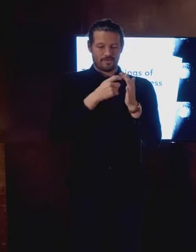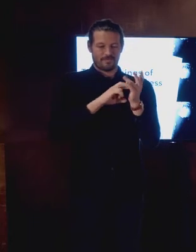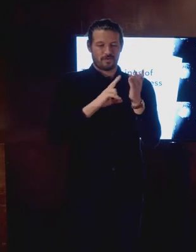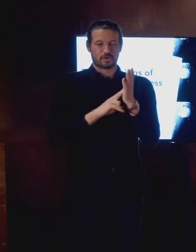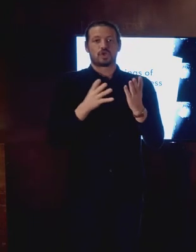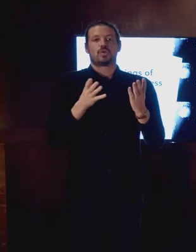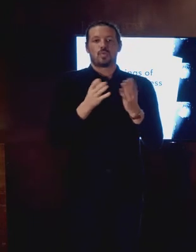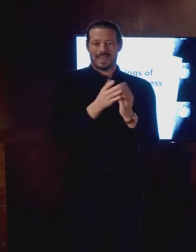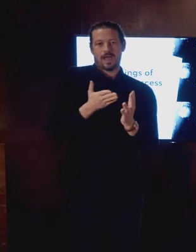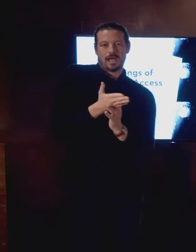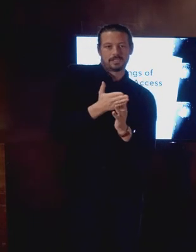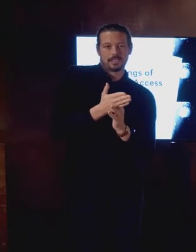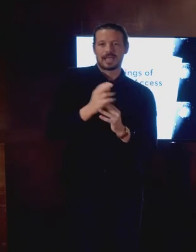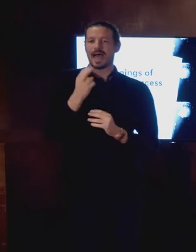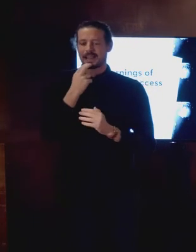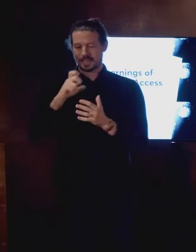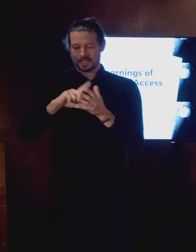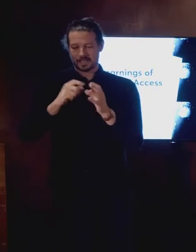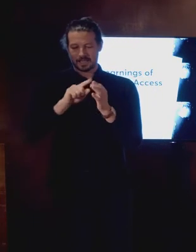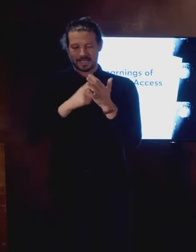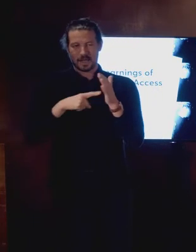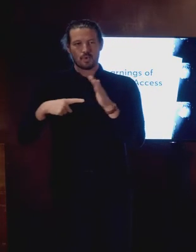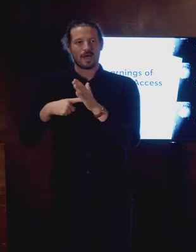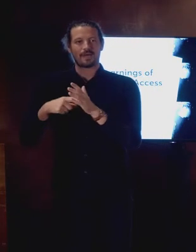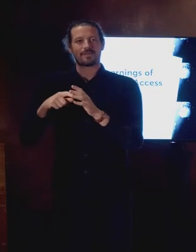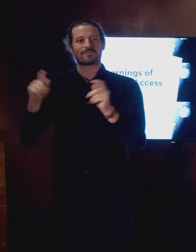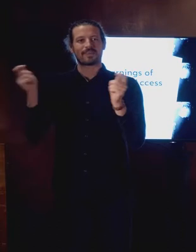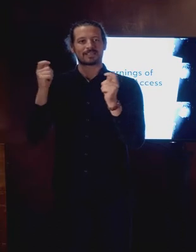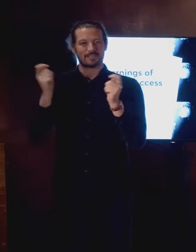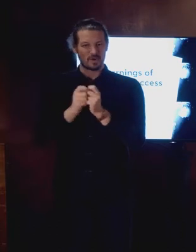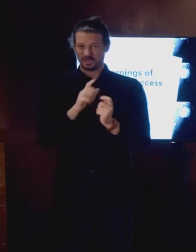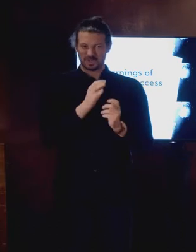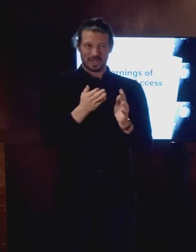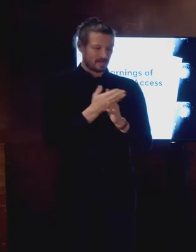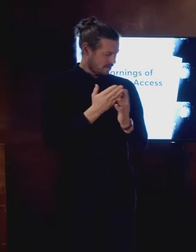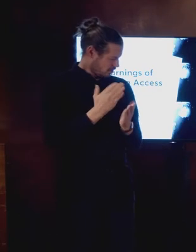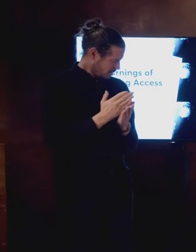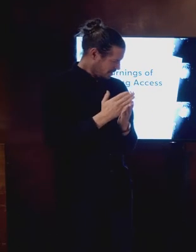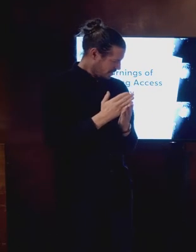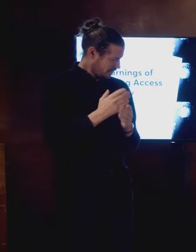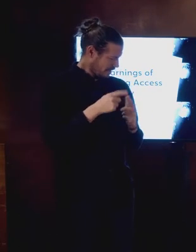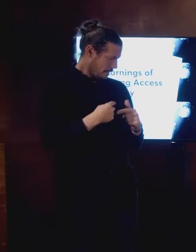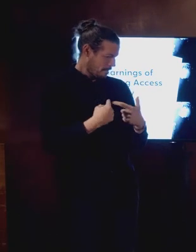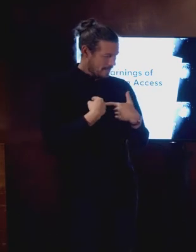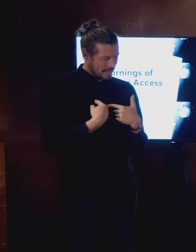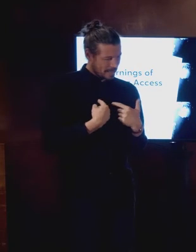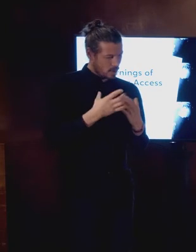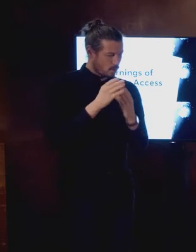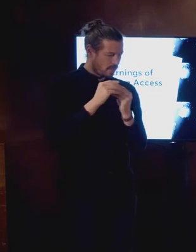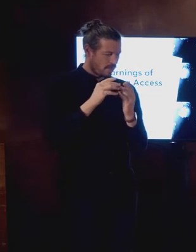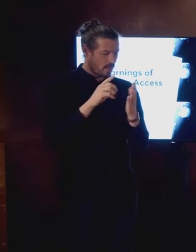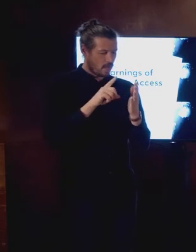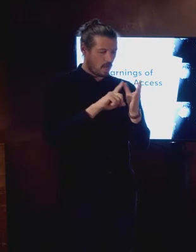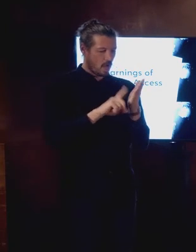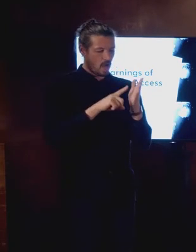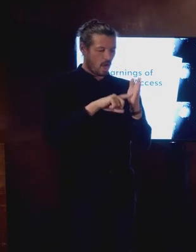it wasn't accessible at all. And it was about kind of me and my journey with my alter egos. That was the crux